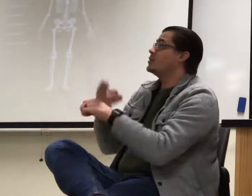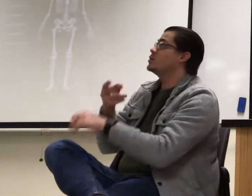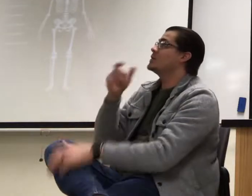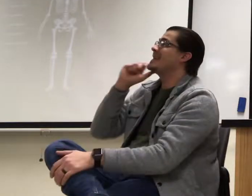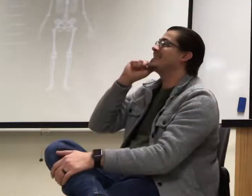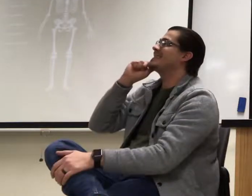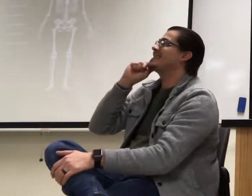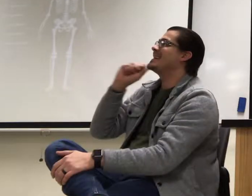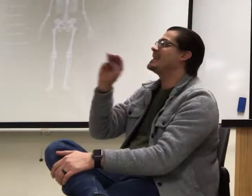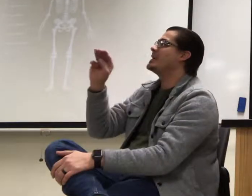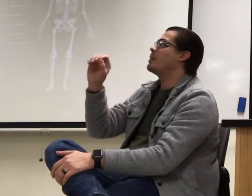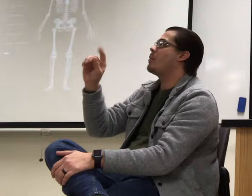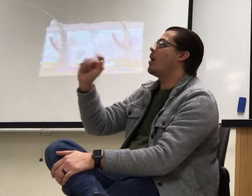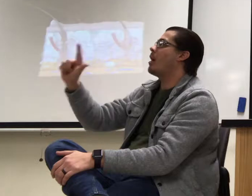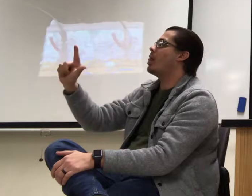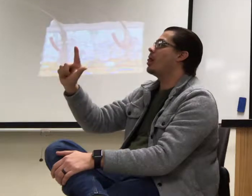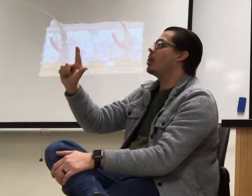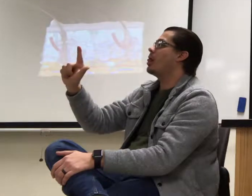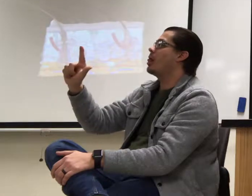under microanatomy.